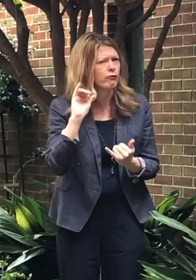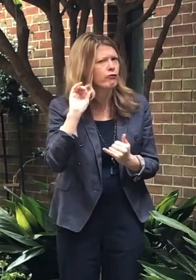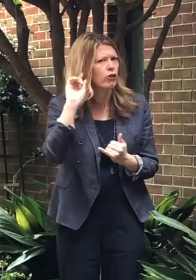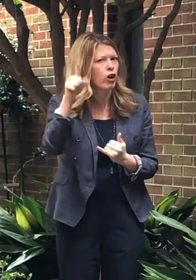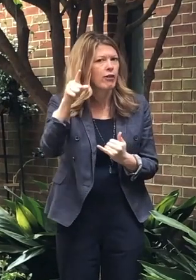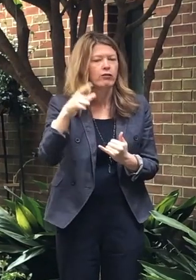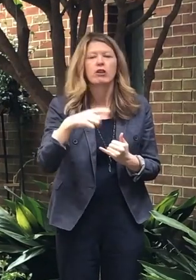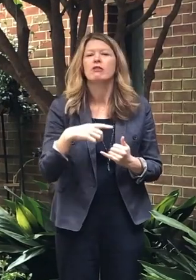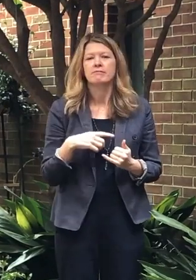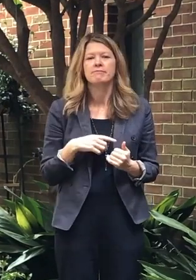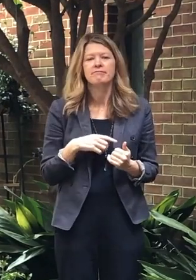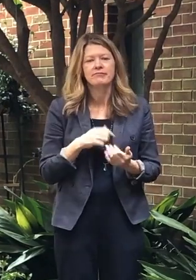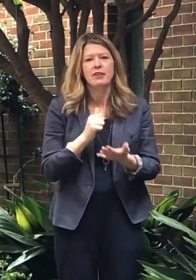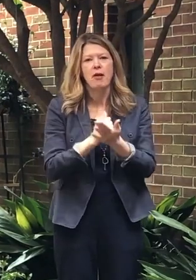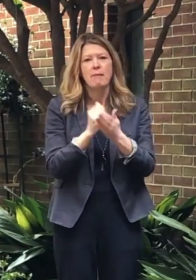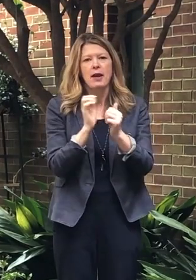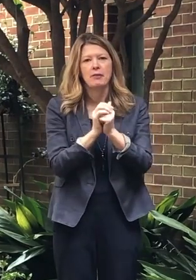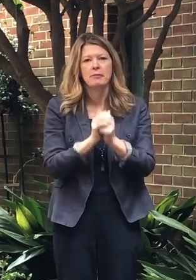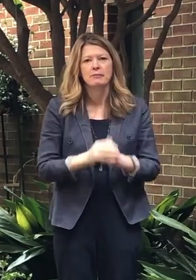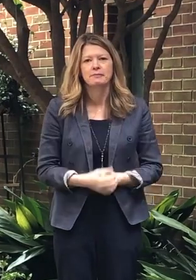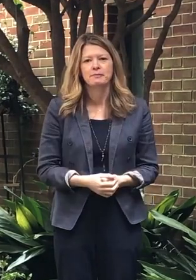Amen.